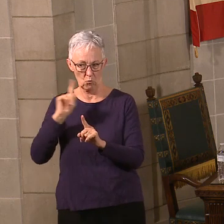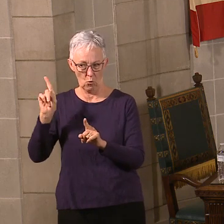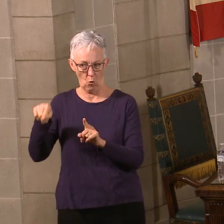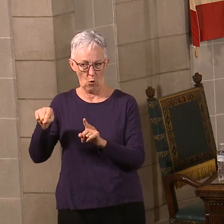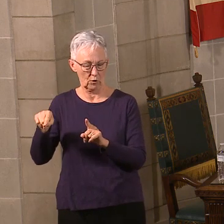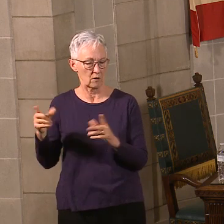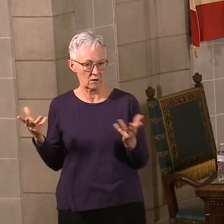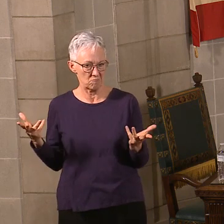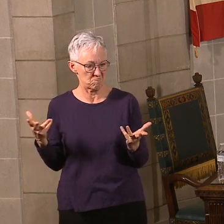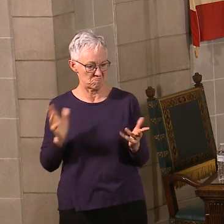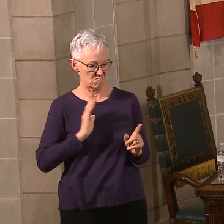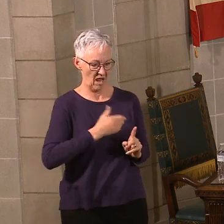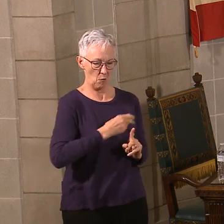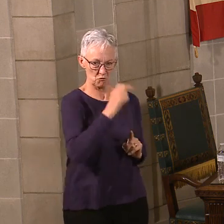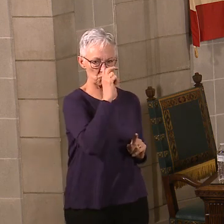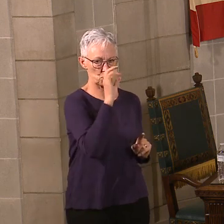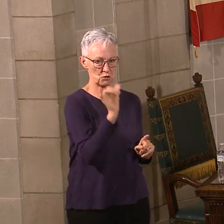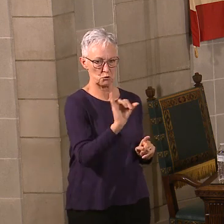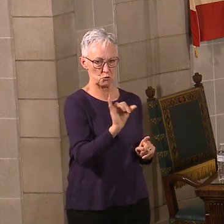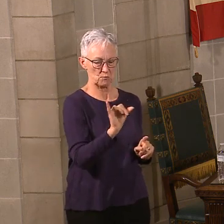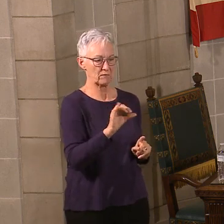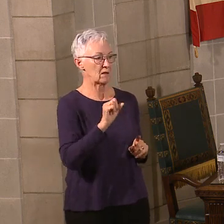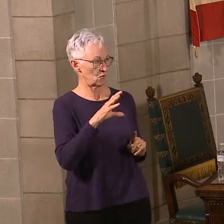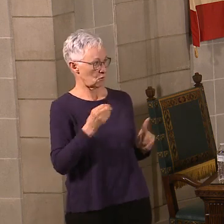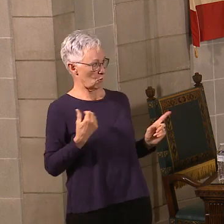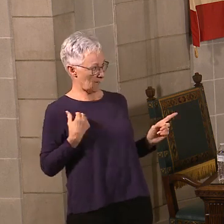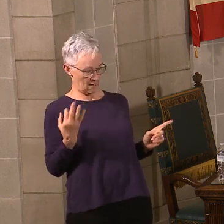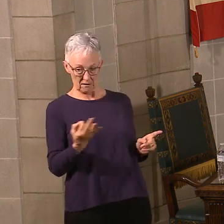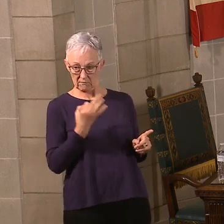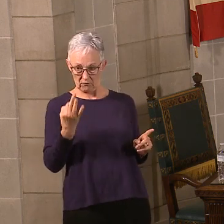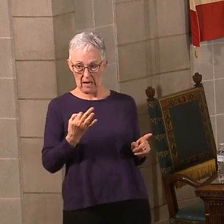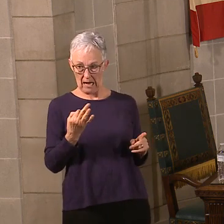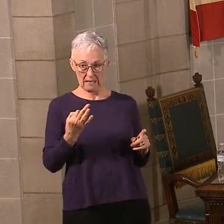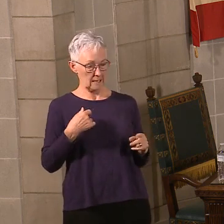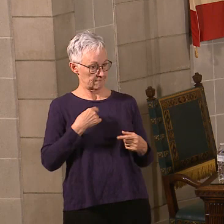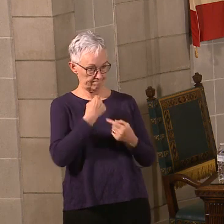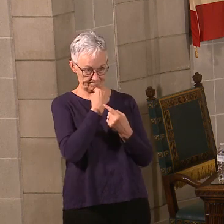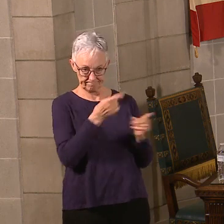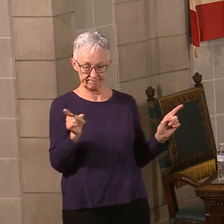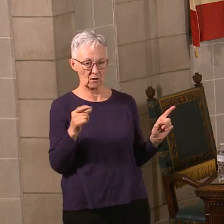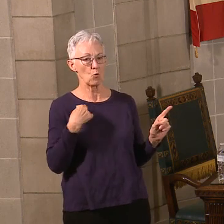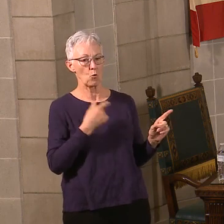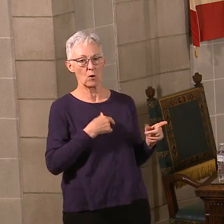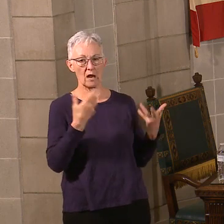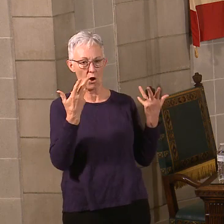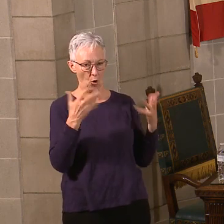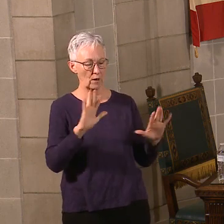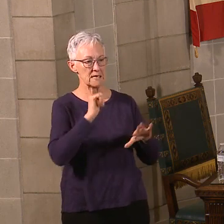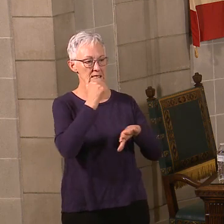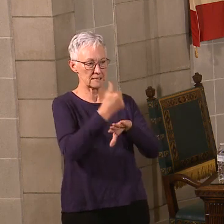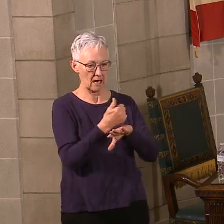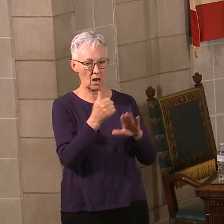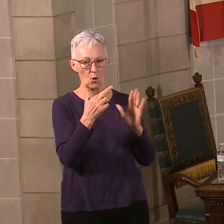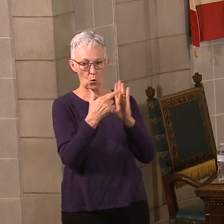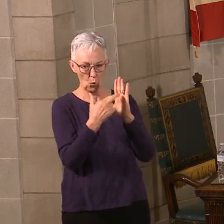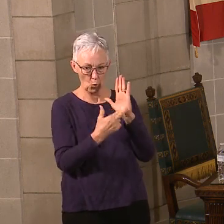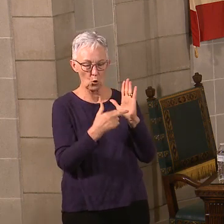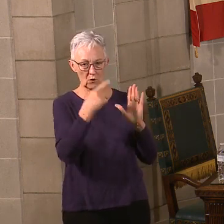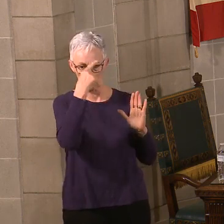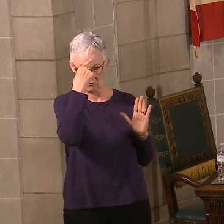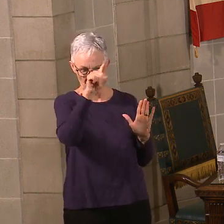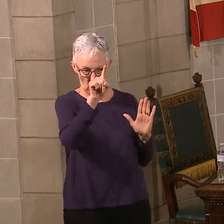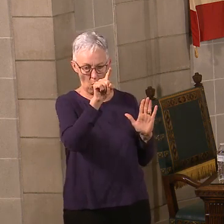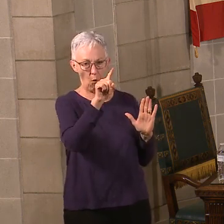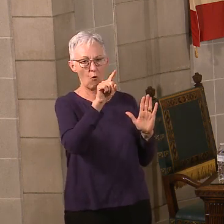We did on Friday, again, roll out our directed health measures for the remaining counties that were not already covered by one. It is a Class 5 misdemeanor to disobey things